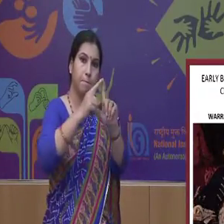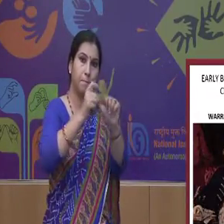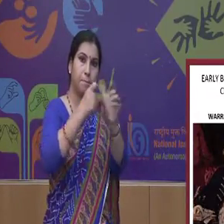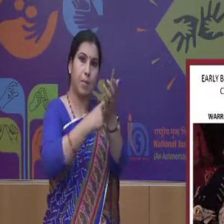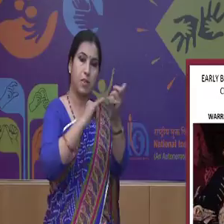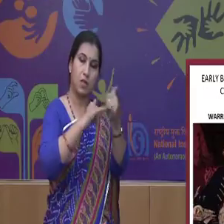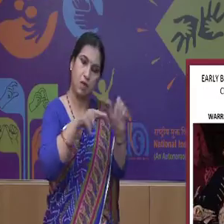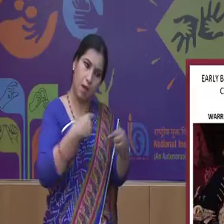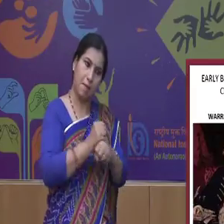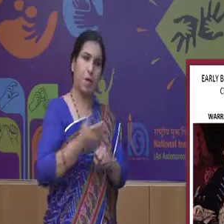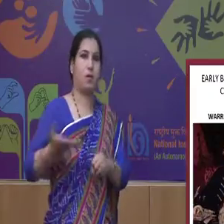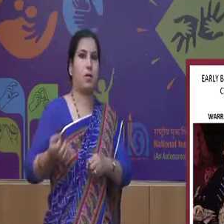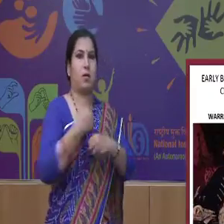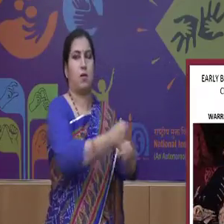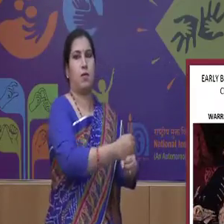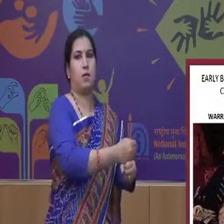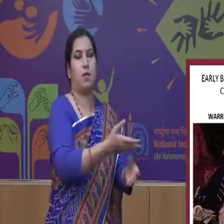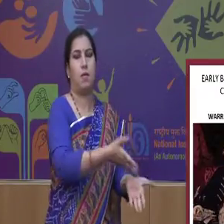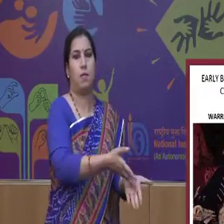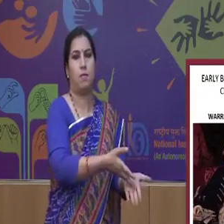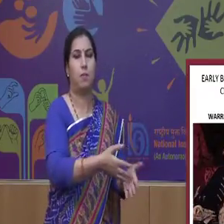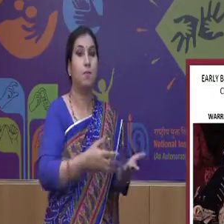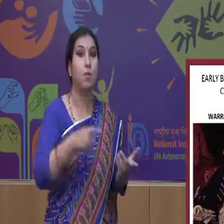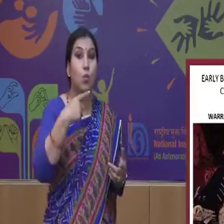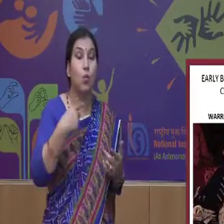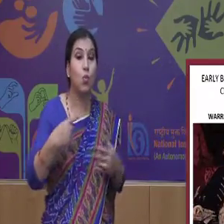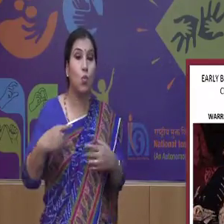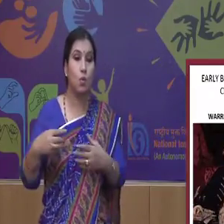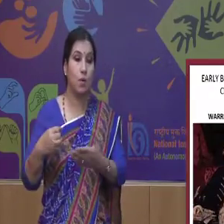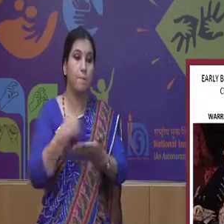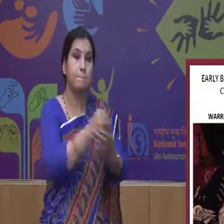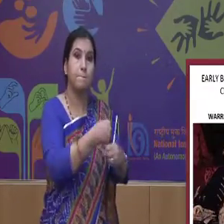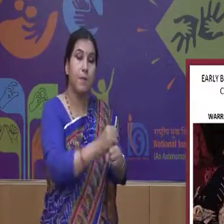was formed by Warren Hastings.